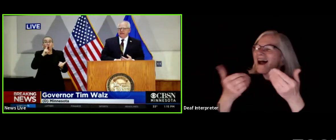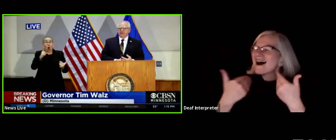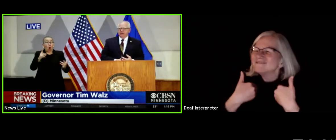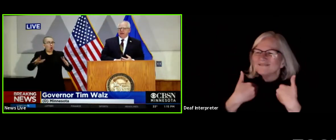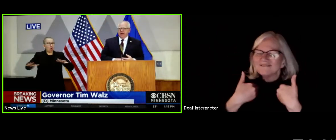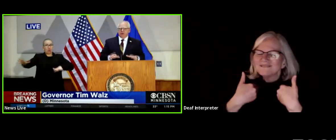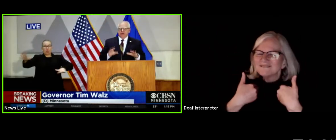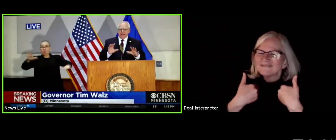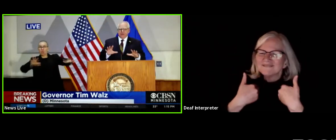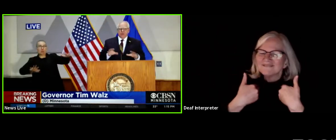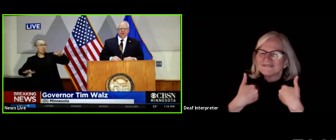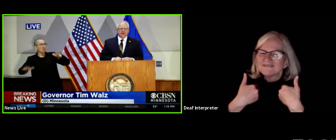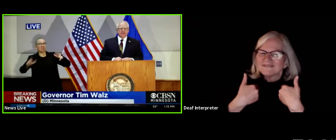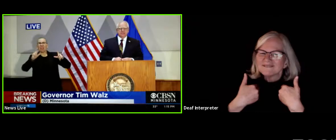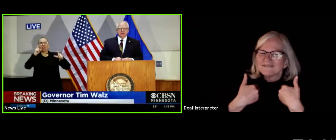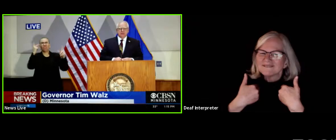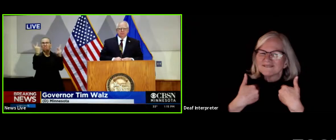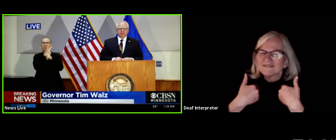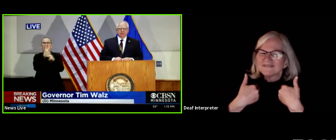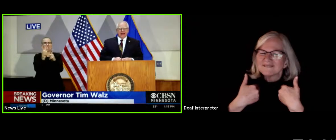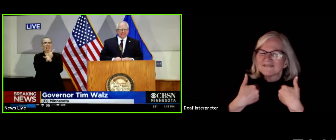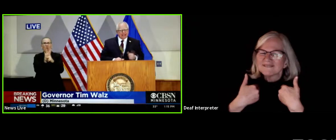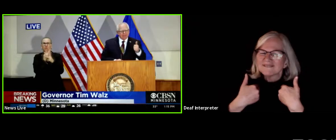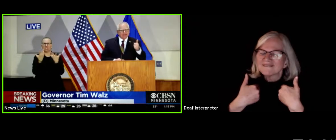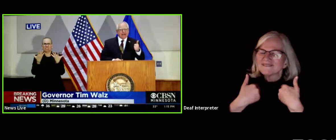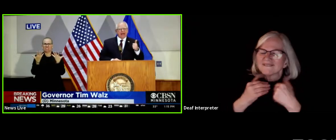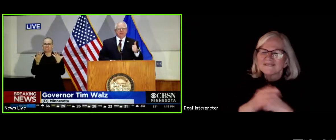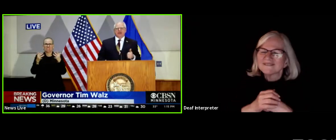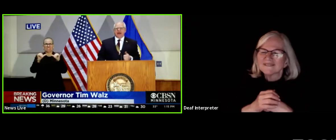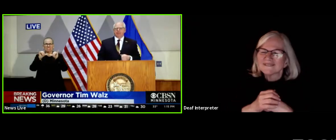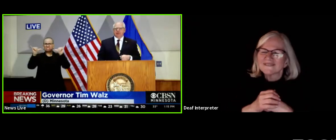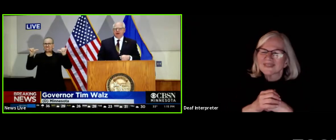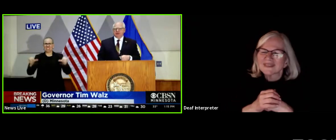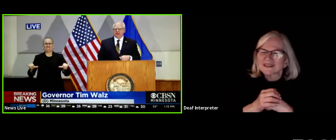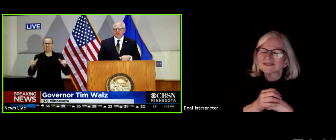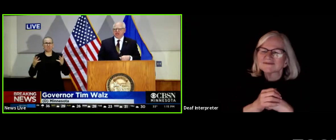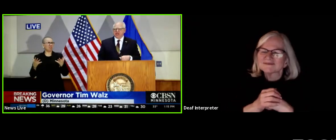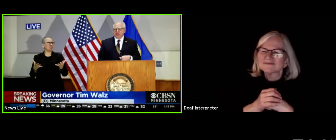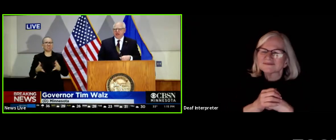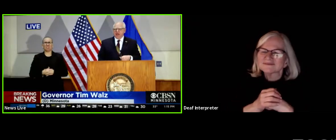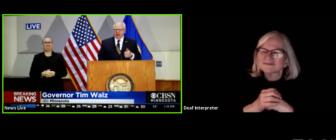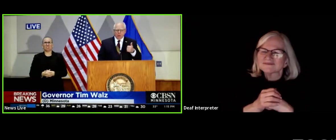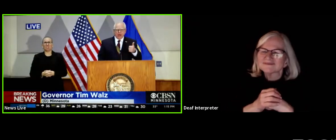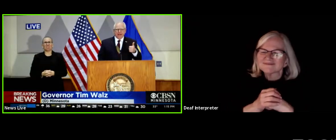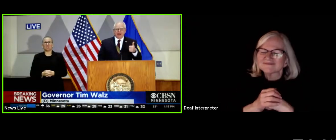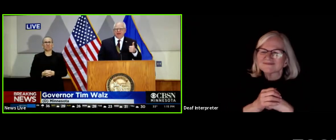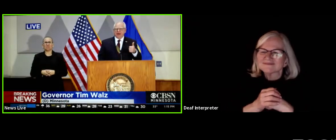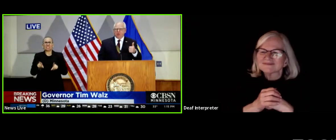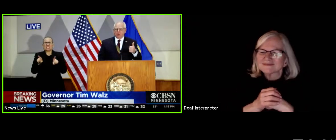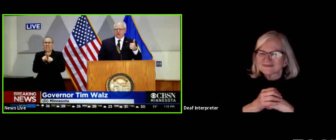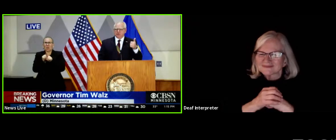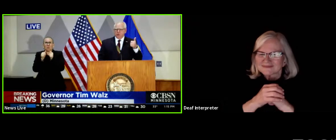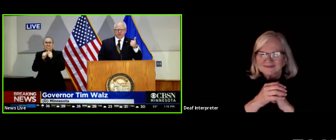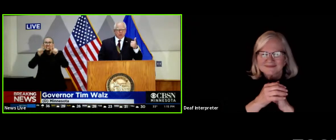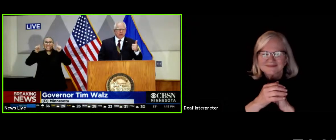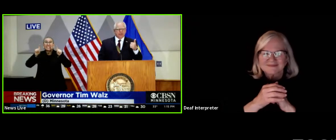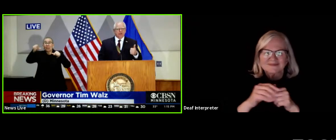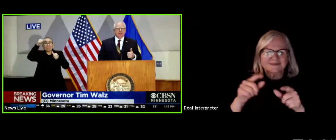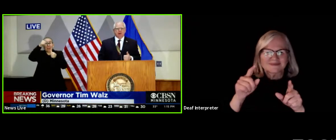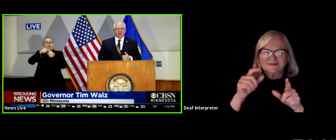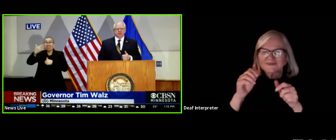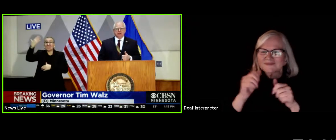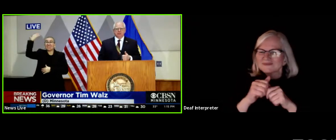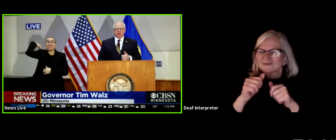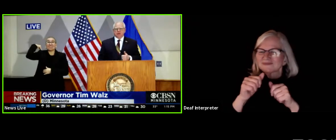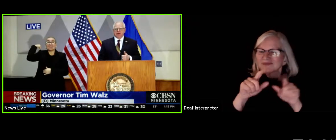once again, that I would end with this. That same exact thing happened around testing. And what came out of that was a really